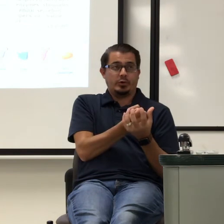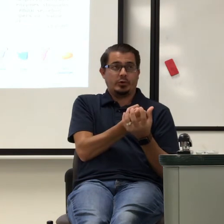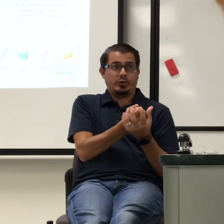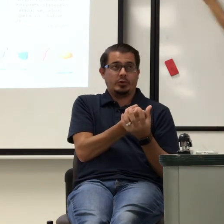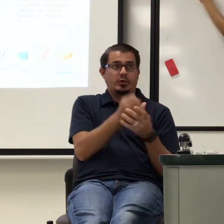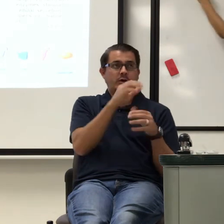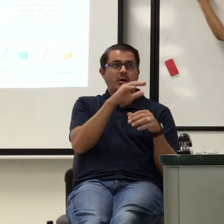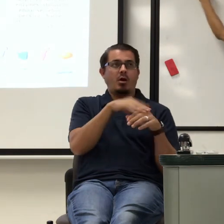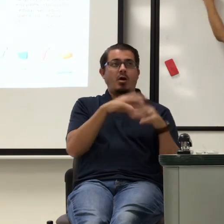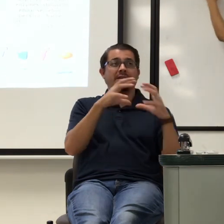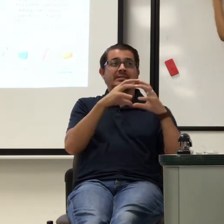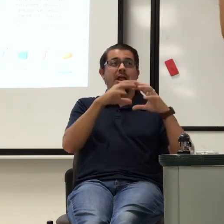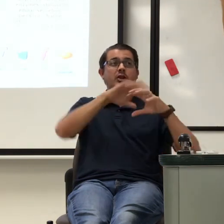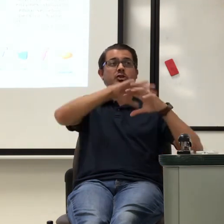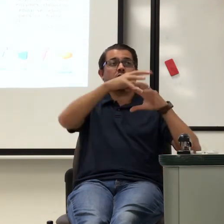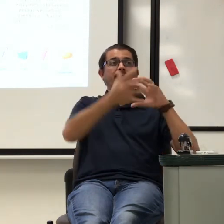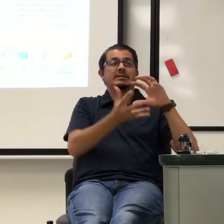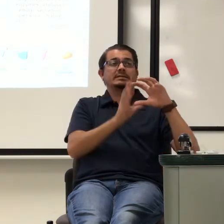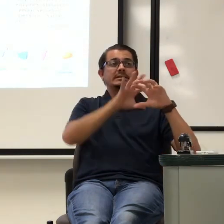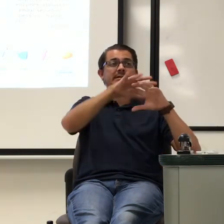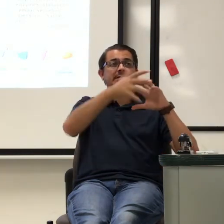on cell surface.